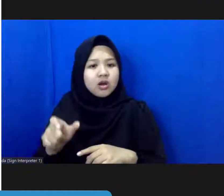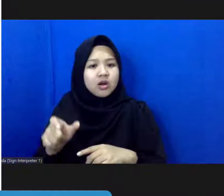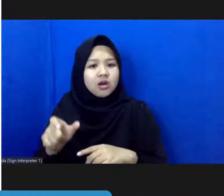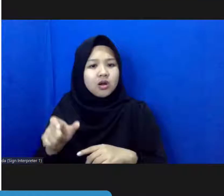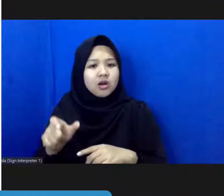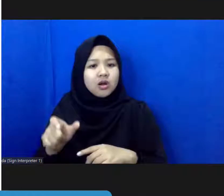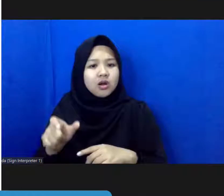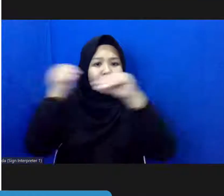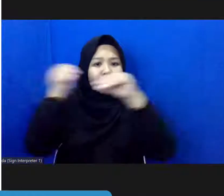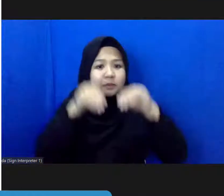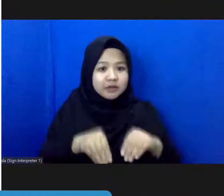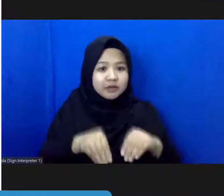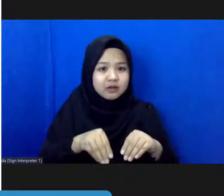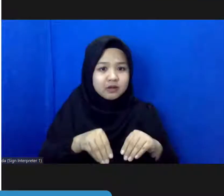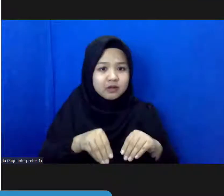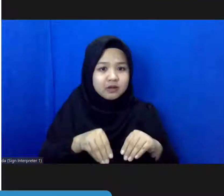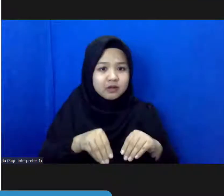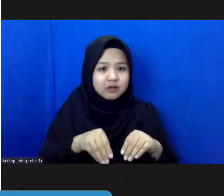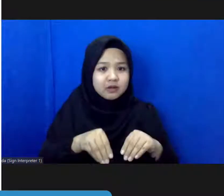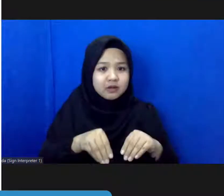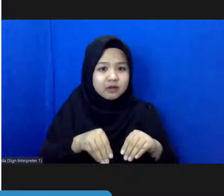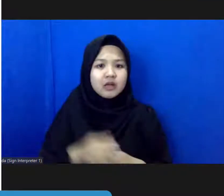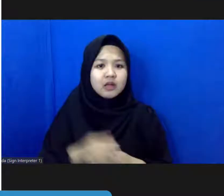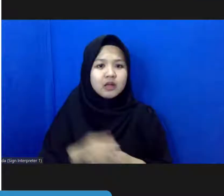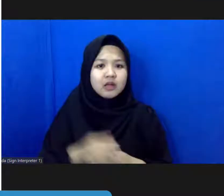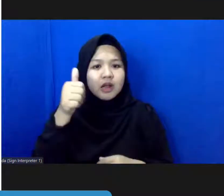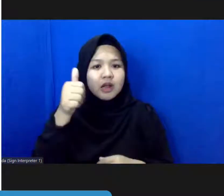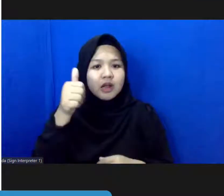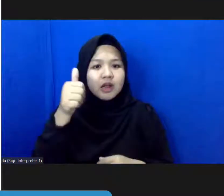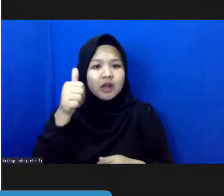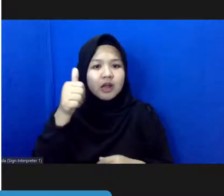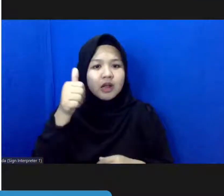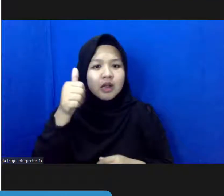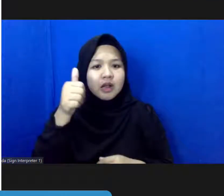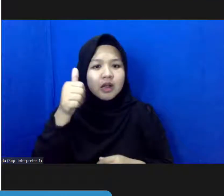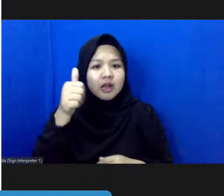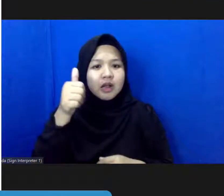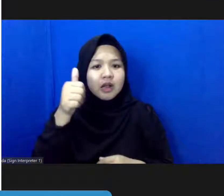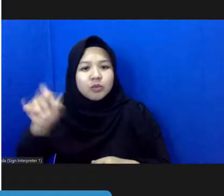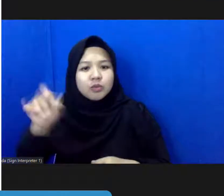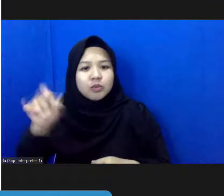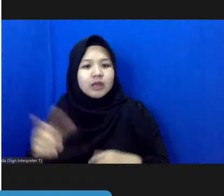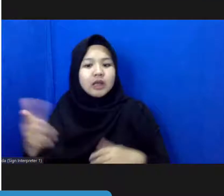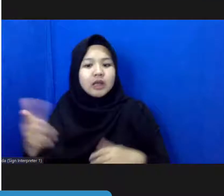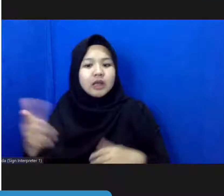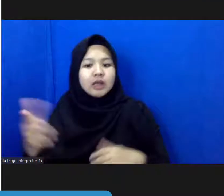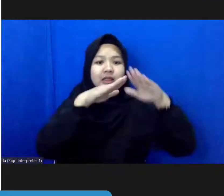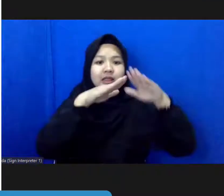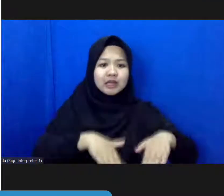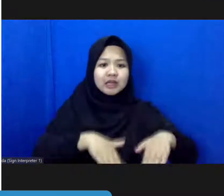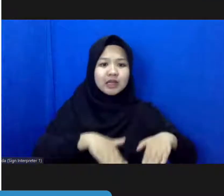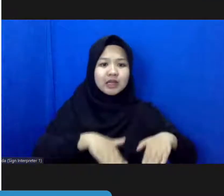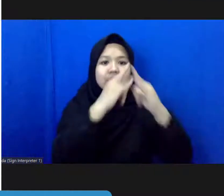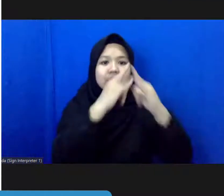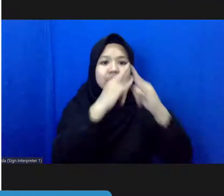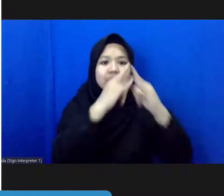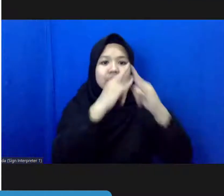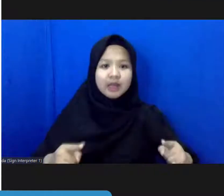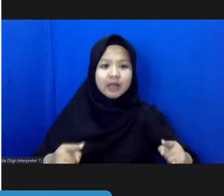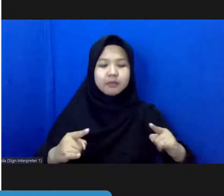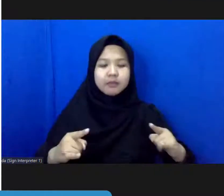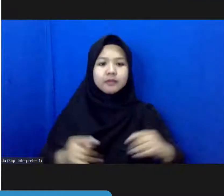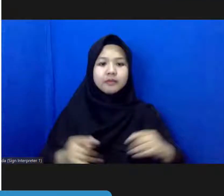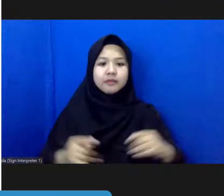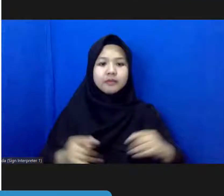are, sorry, not 9 million, 900,000 refugees who are hosted in the camps in Cox's Bazar.